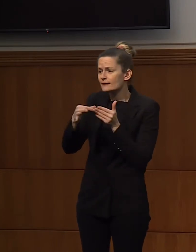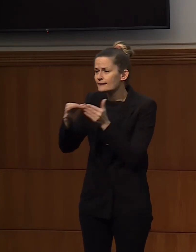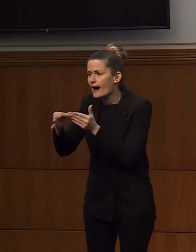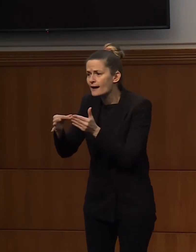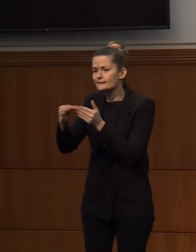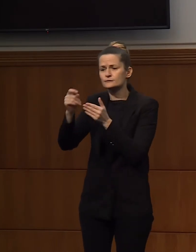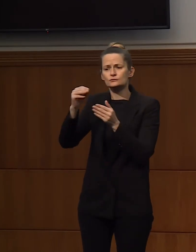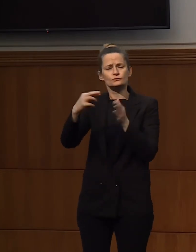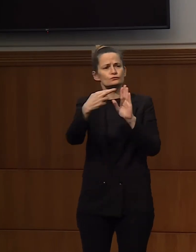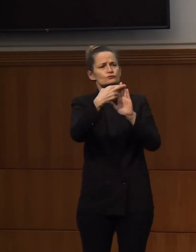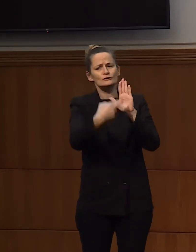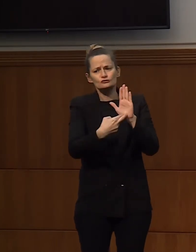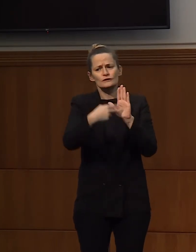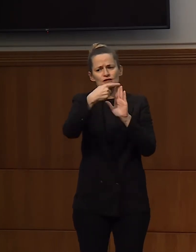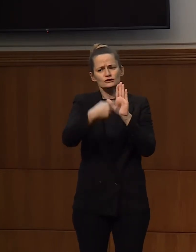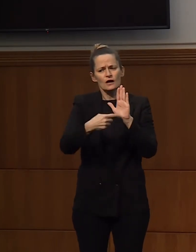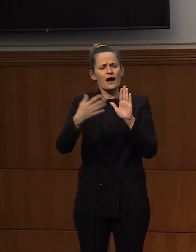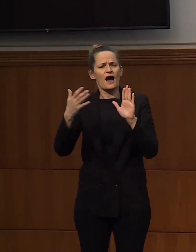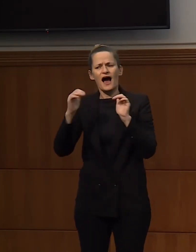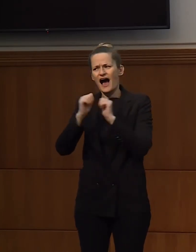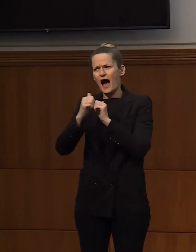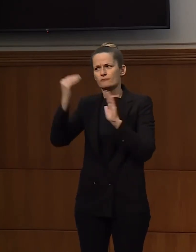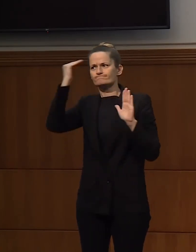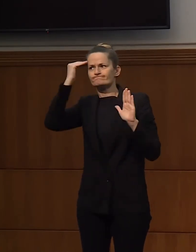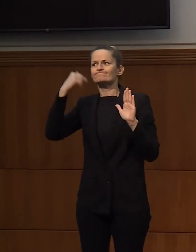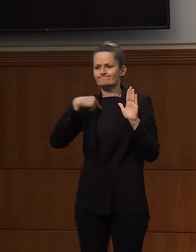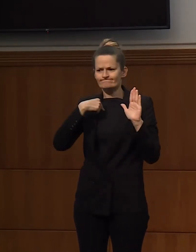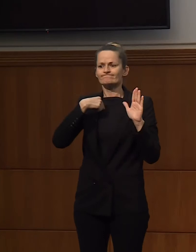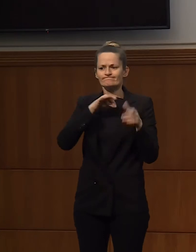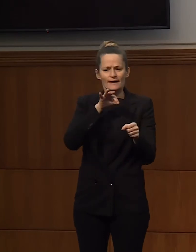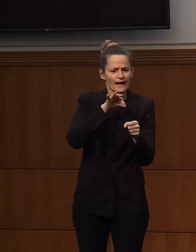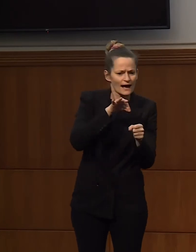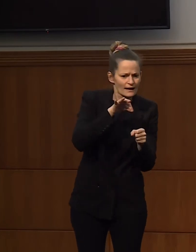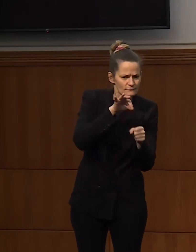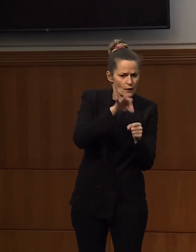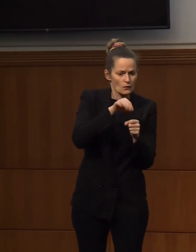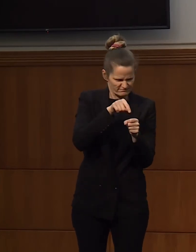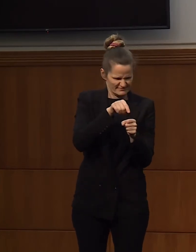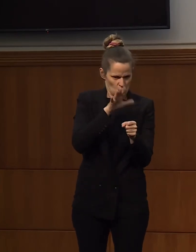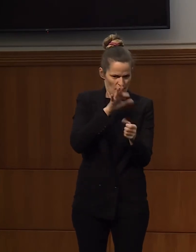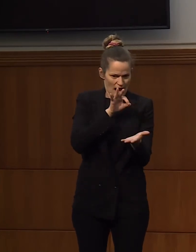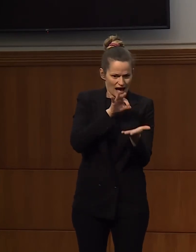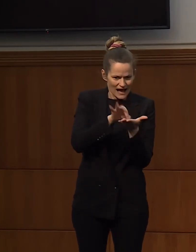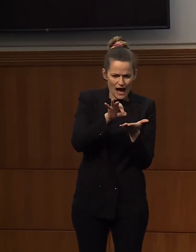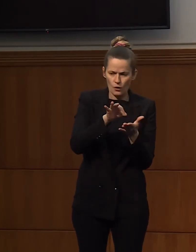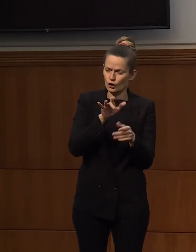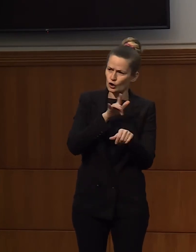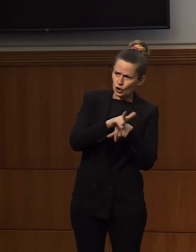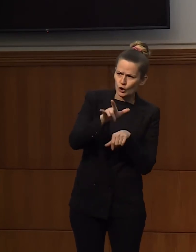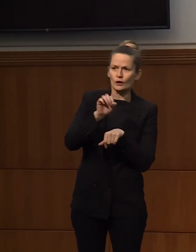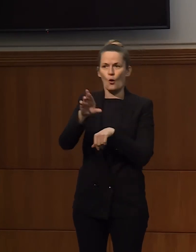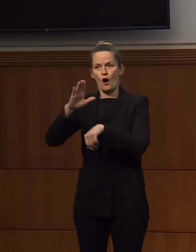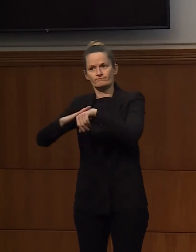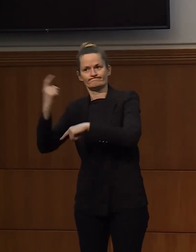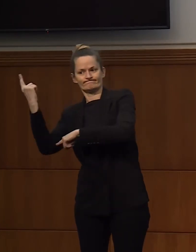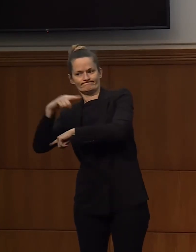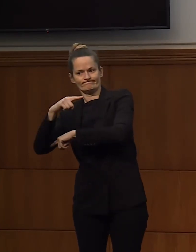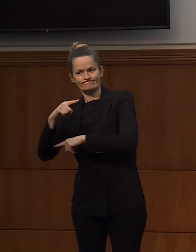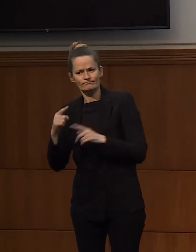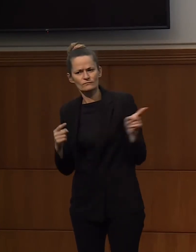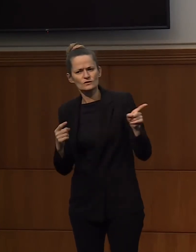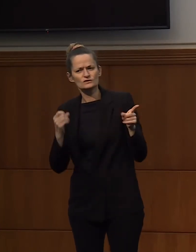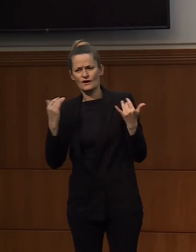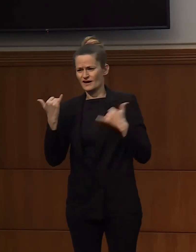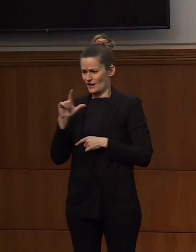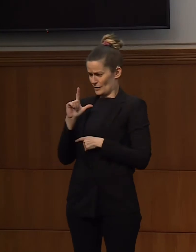the absentee and early votes, to avoid any of those confusion from 2020. Is there any guidance that